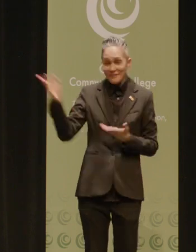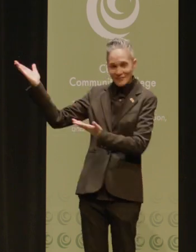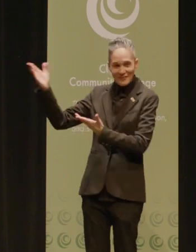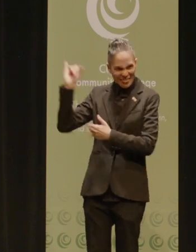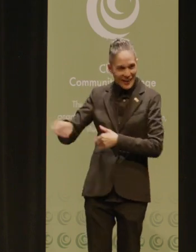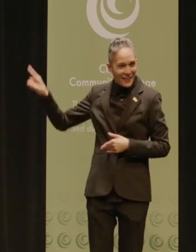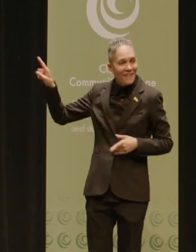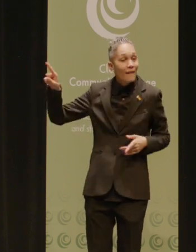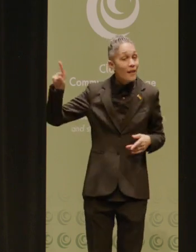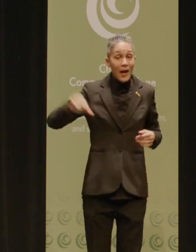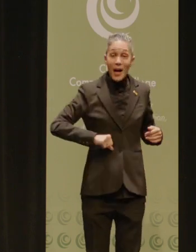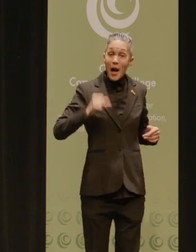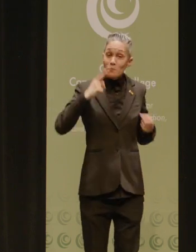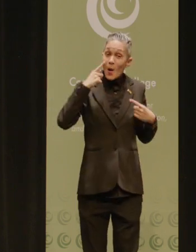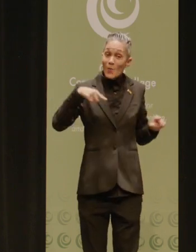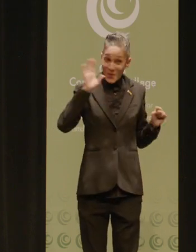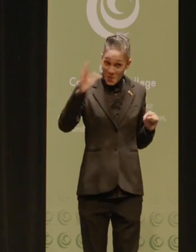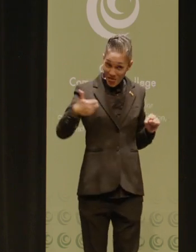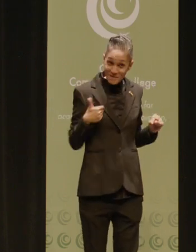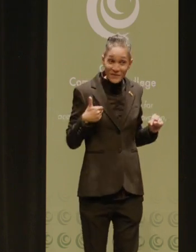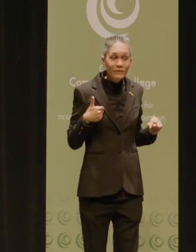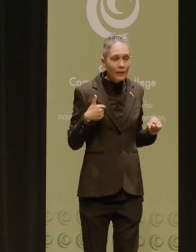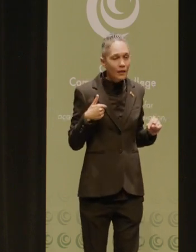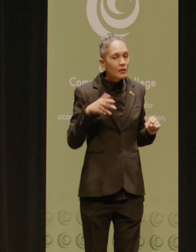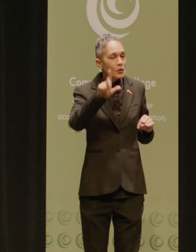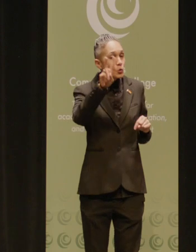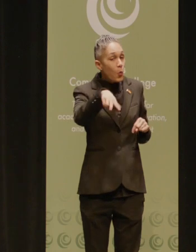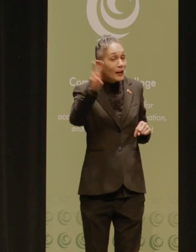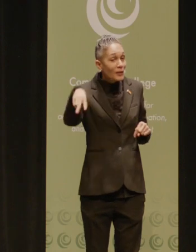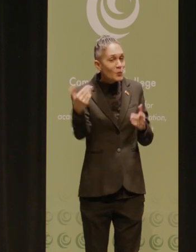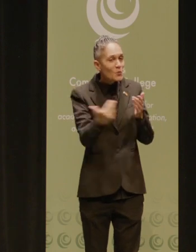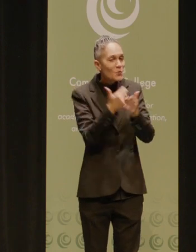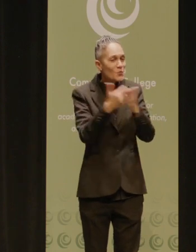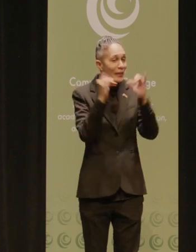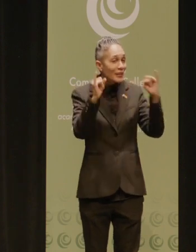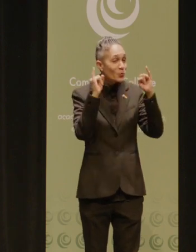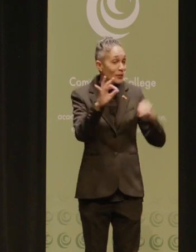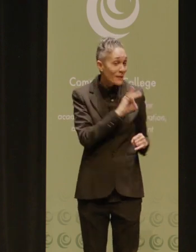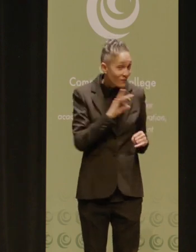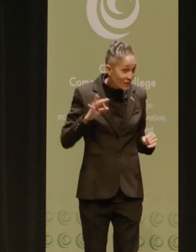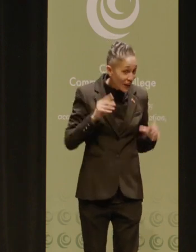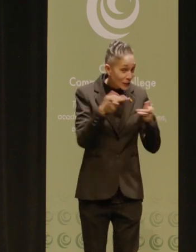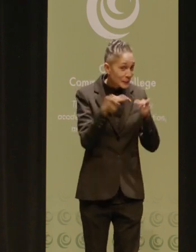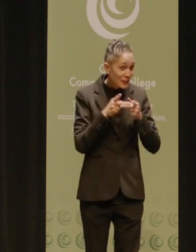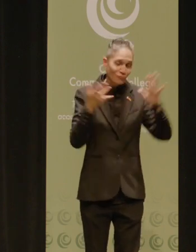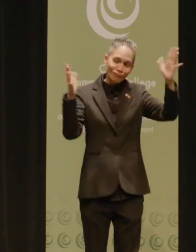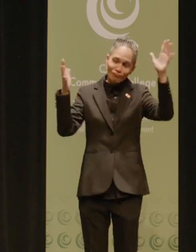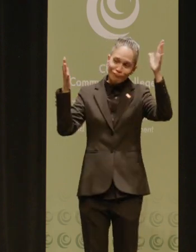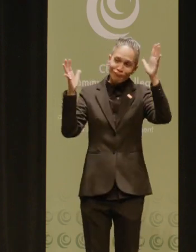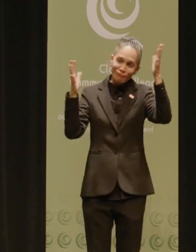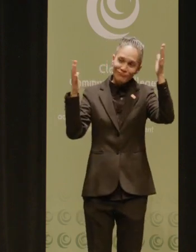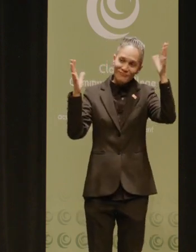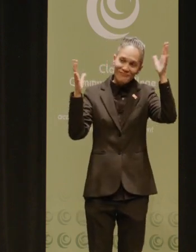this year, I'm proud to announce that we'll be releasing 22 new instructional faculty positions.